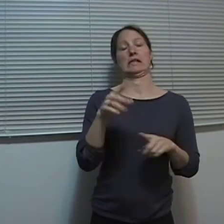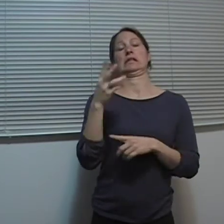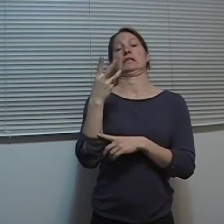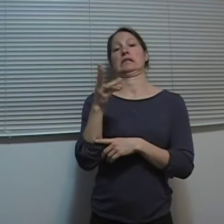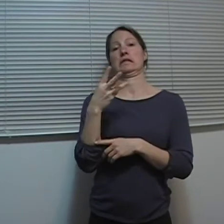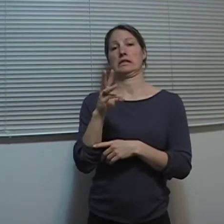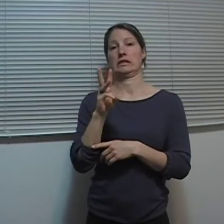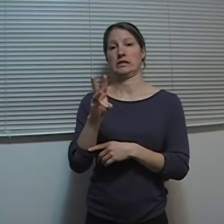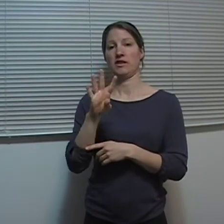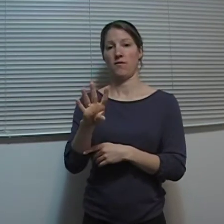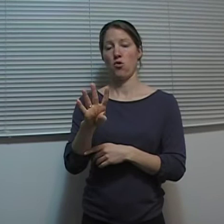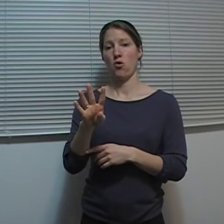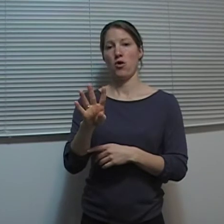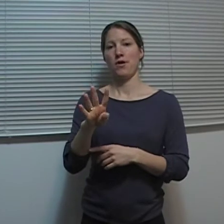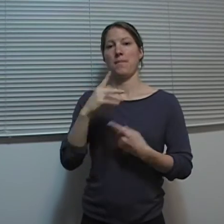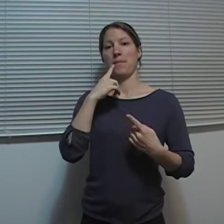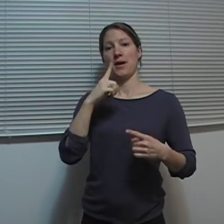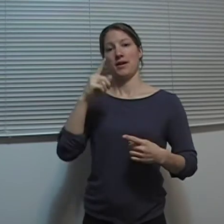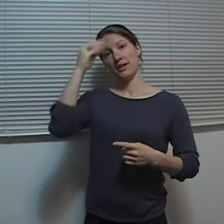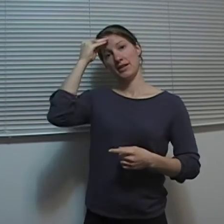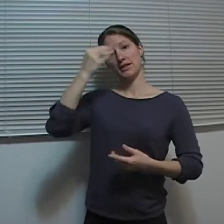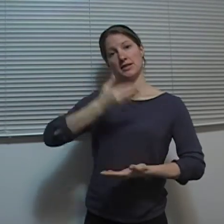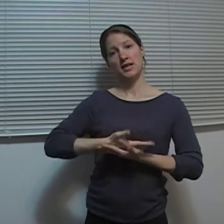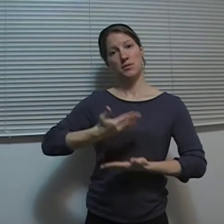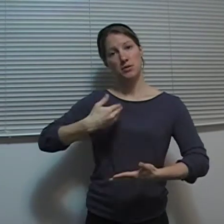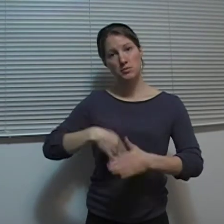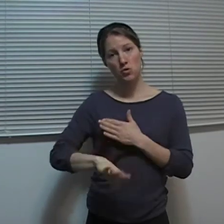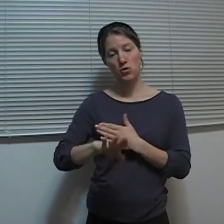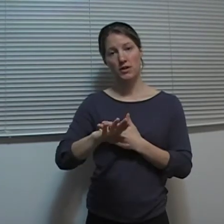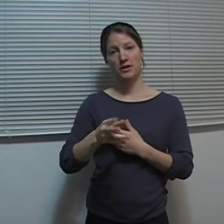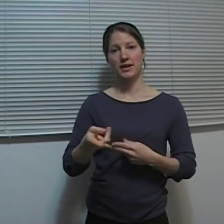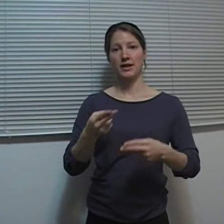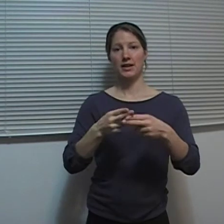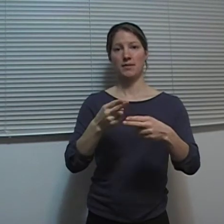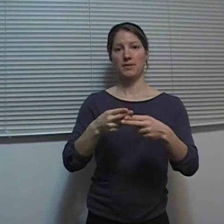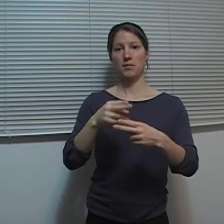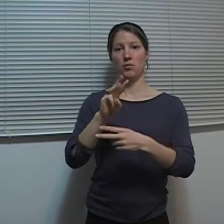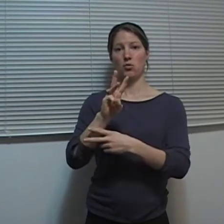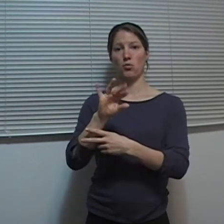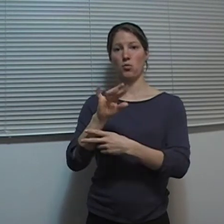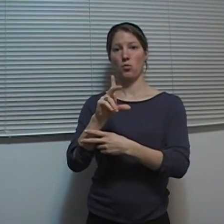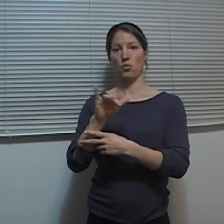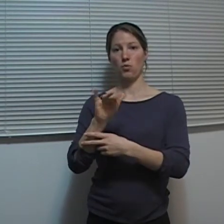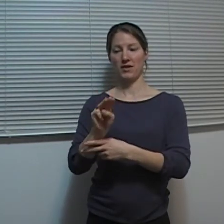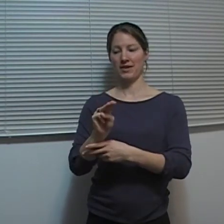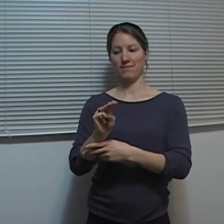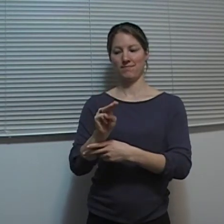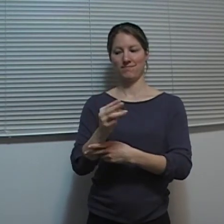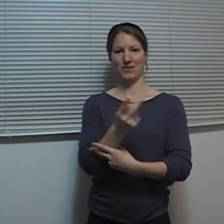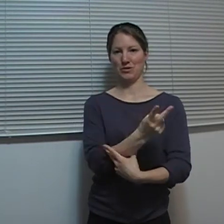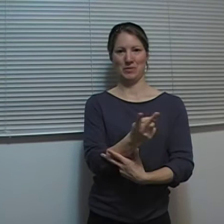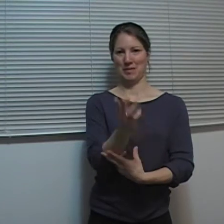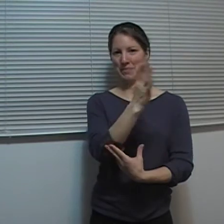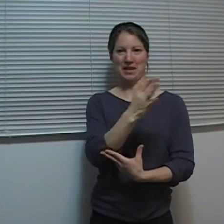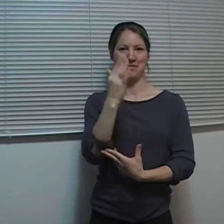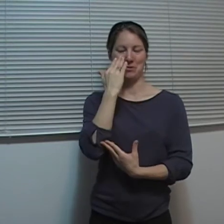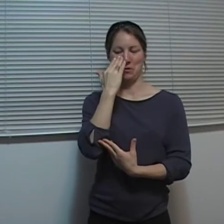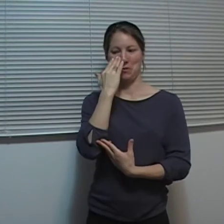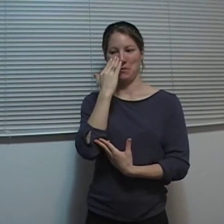guessing that that would be what the English world considers to be one of the greatest writers, and certainly the greatest playwright, and the